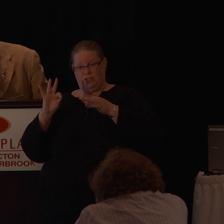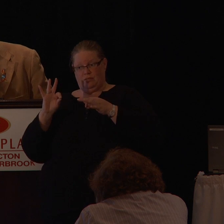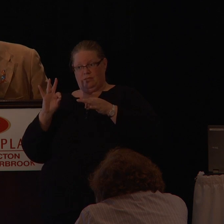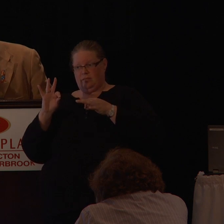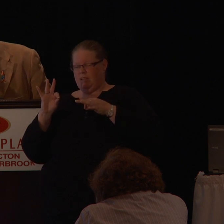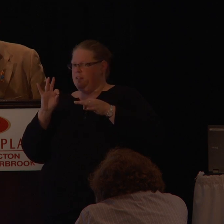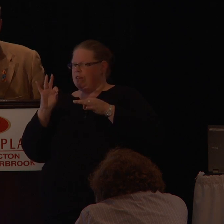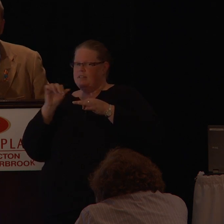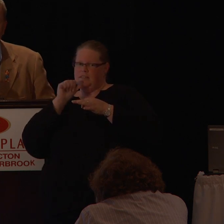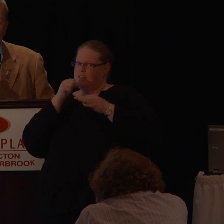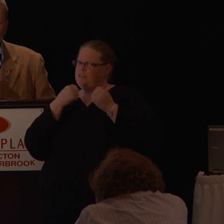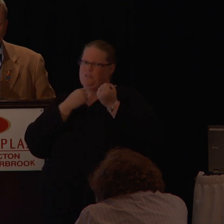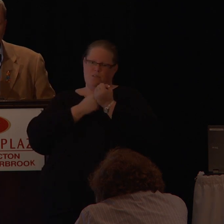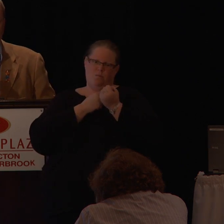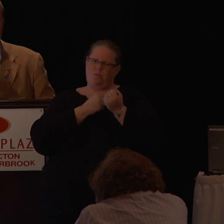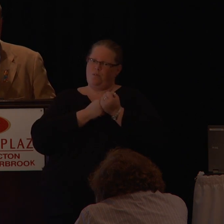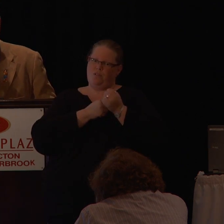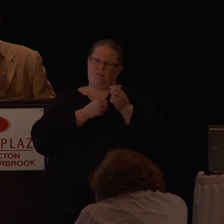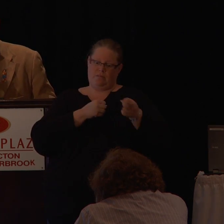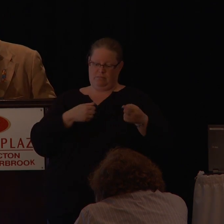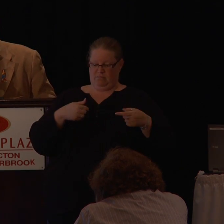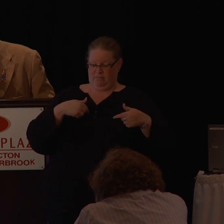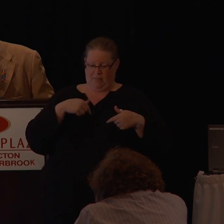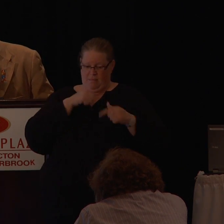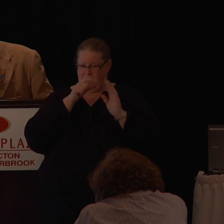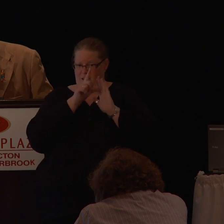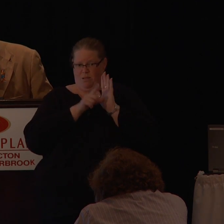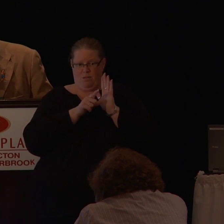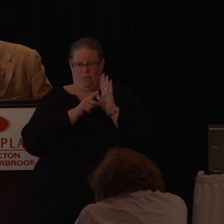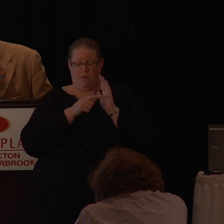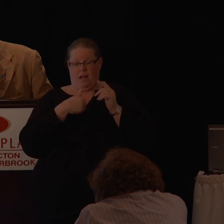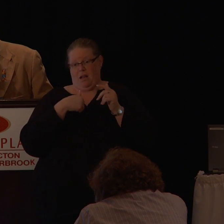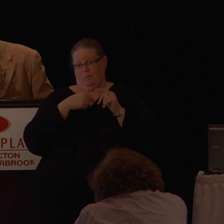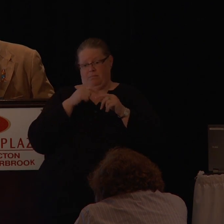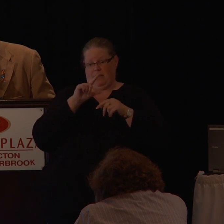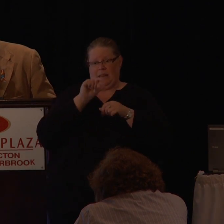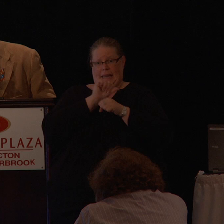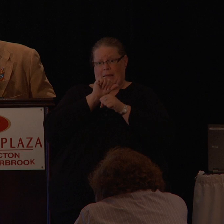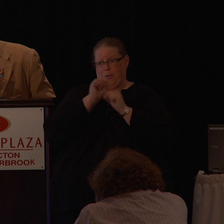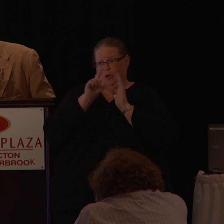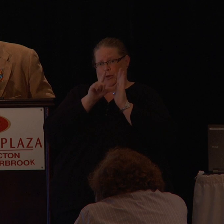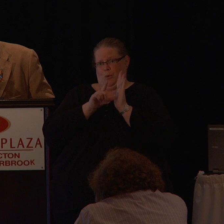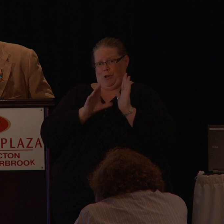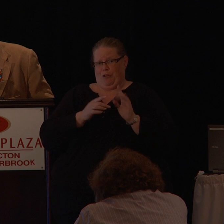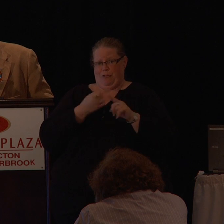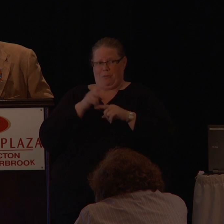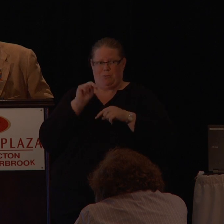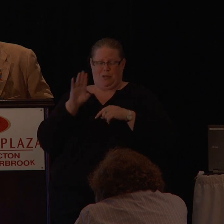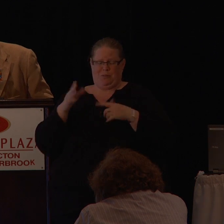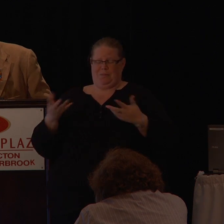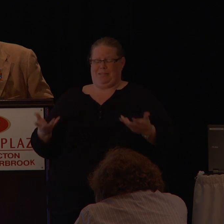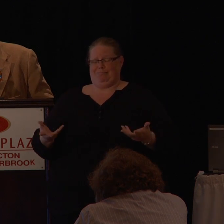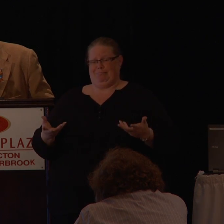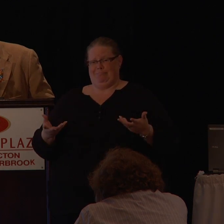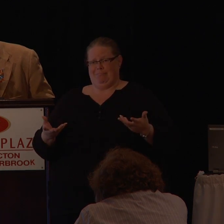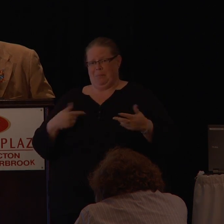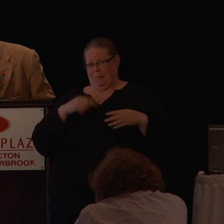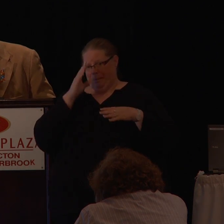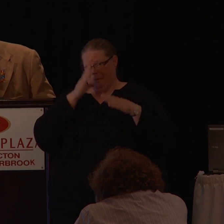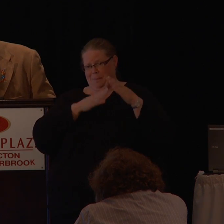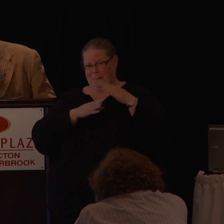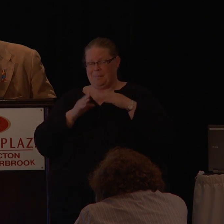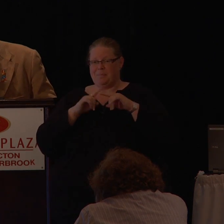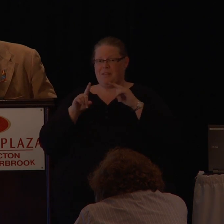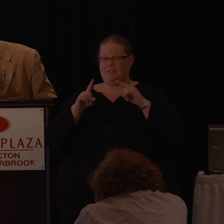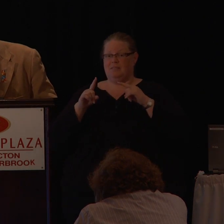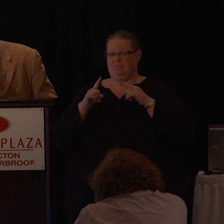view, and I'm just a humble labor lawyer from New Brunswick, but some of the distinguished people